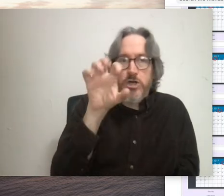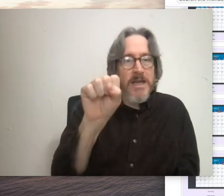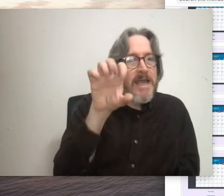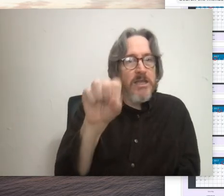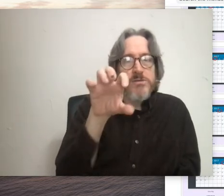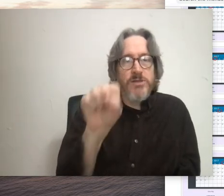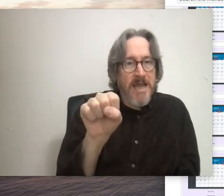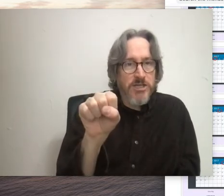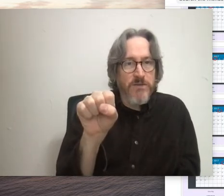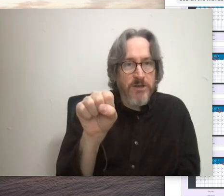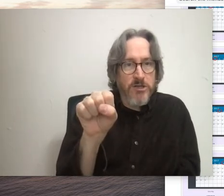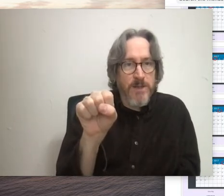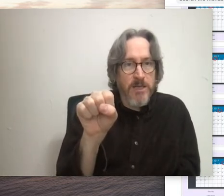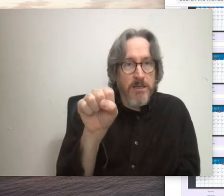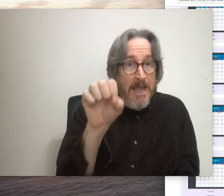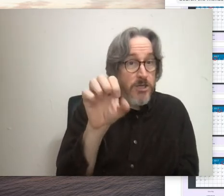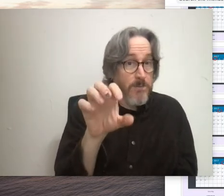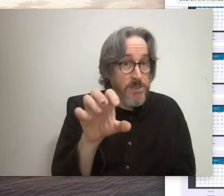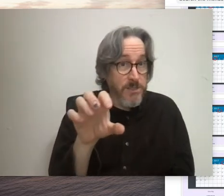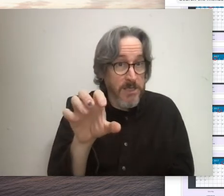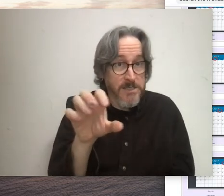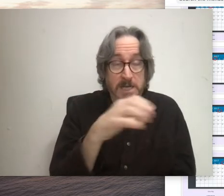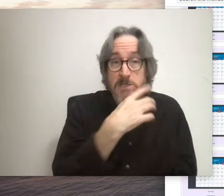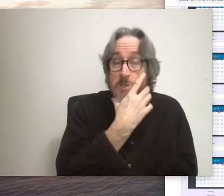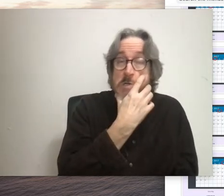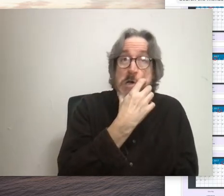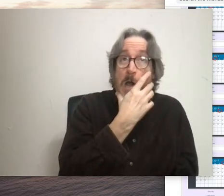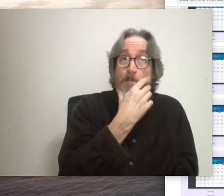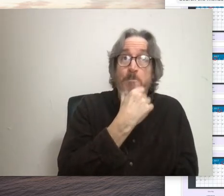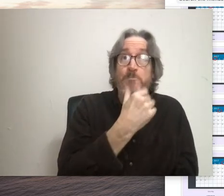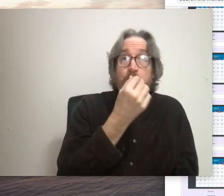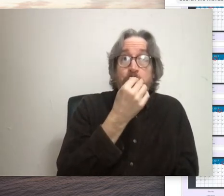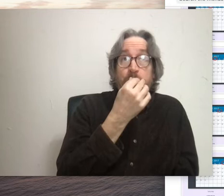You're going to get used to catching fingerspelling hand shapes in signs.